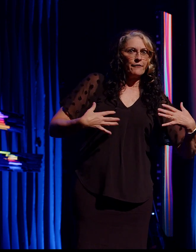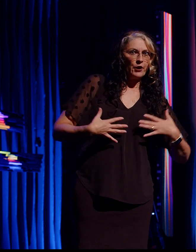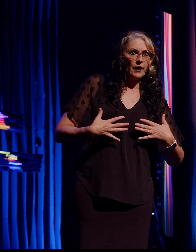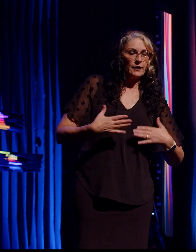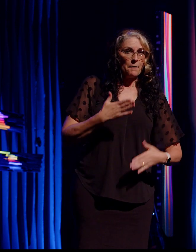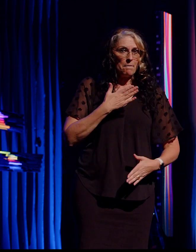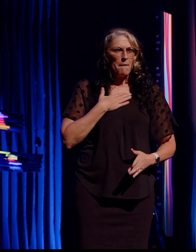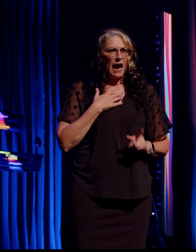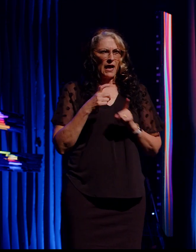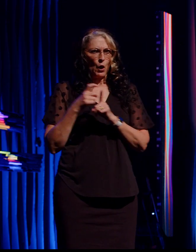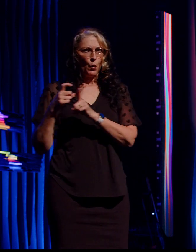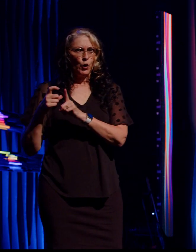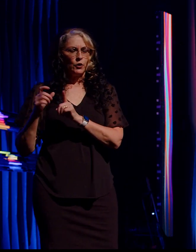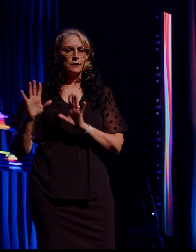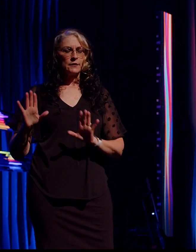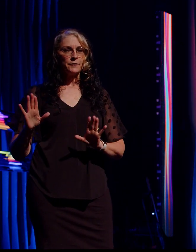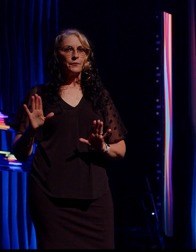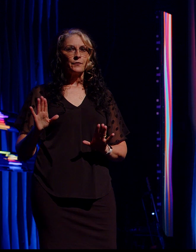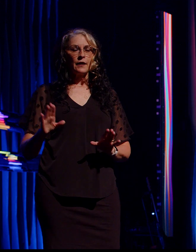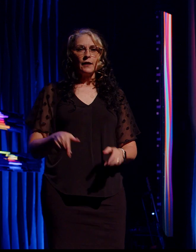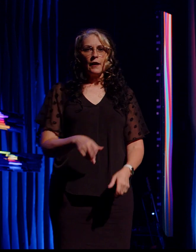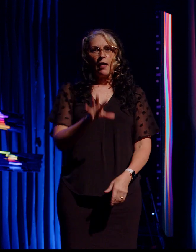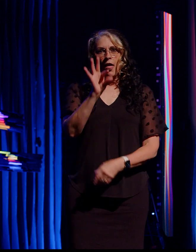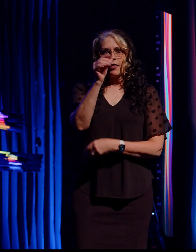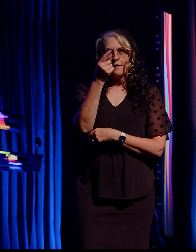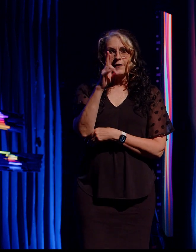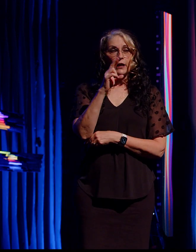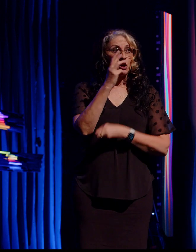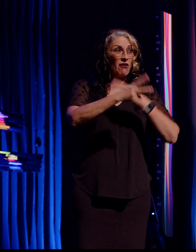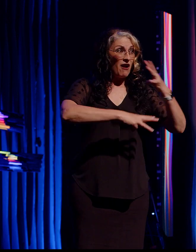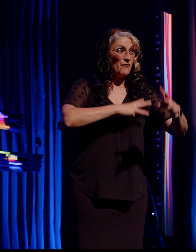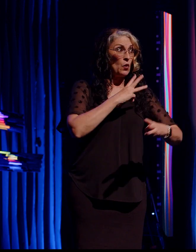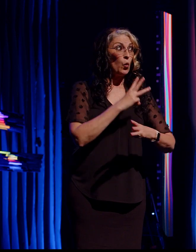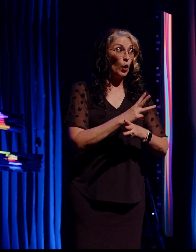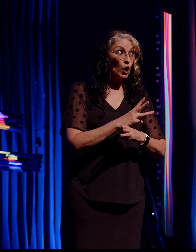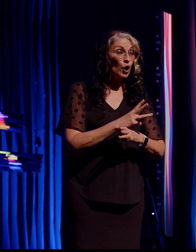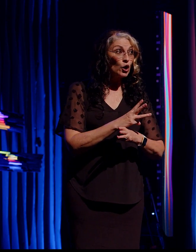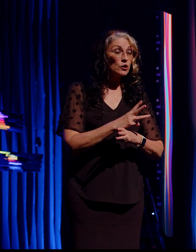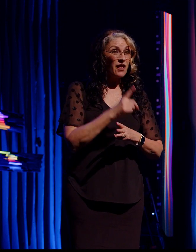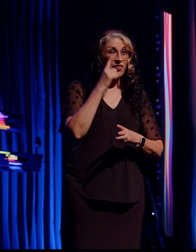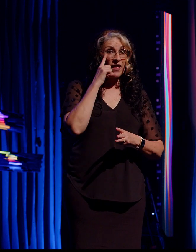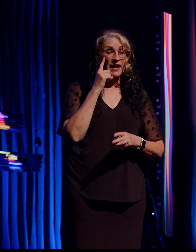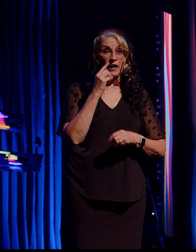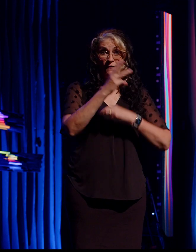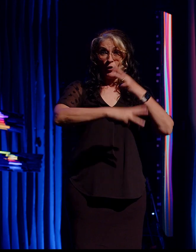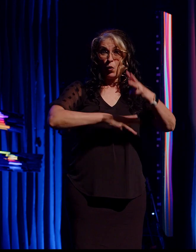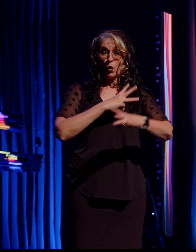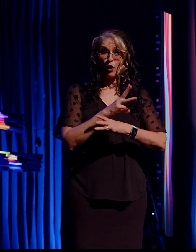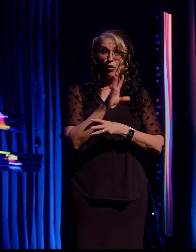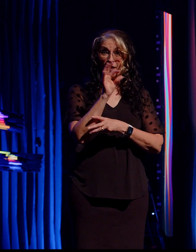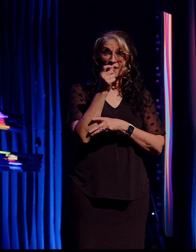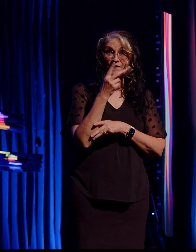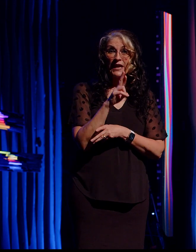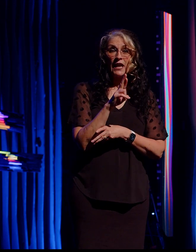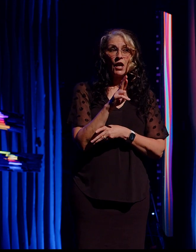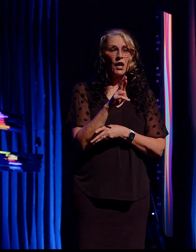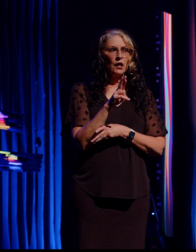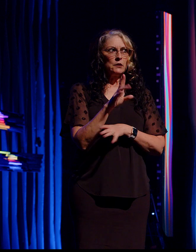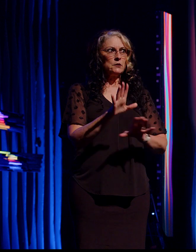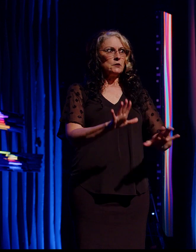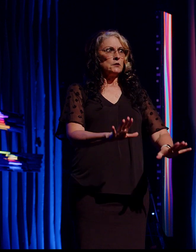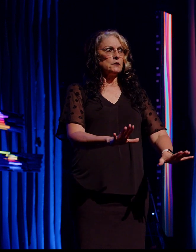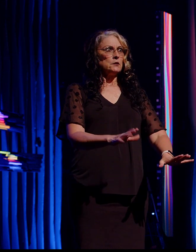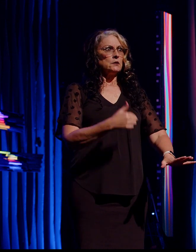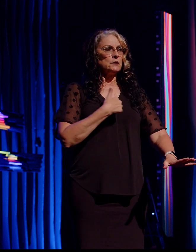Those are some of my words right here. I mean, the fear of the world, if you think about this, think about the fears of the world. Many times it drives